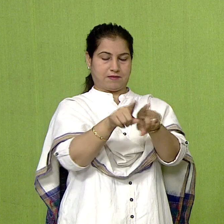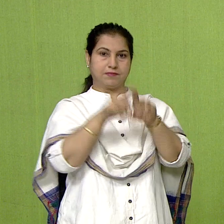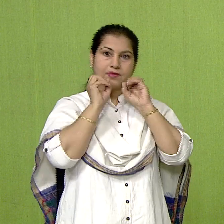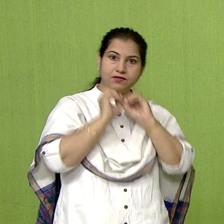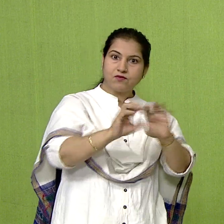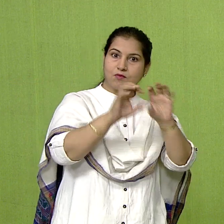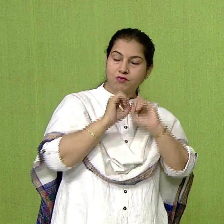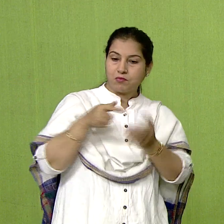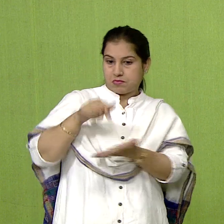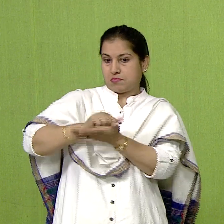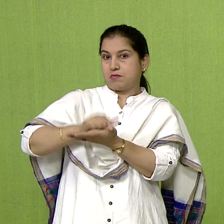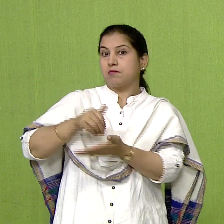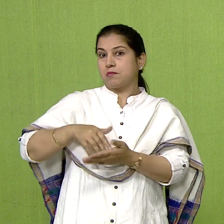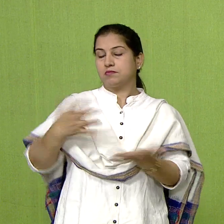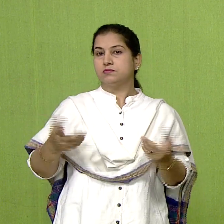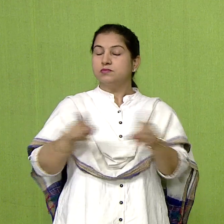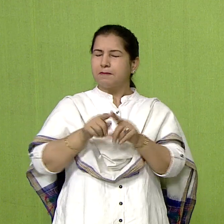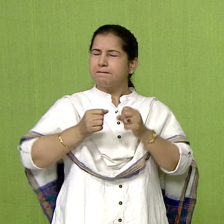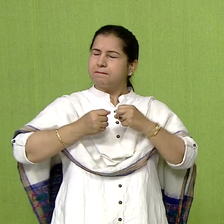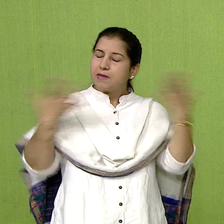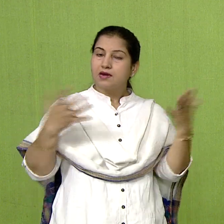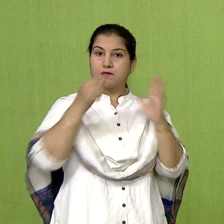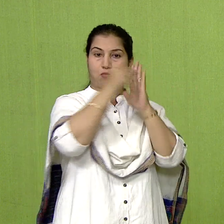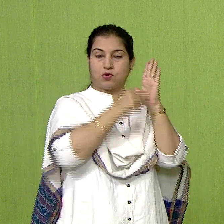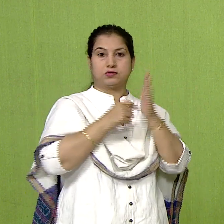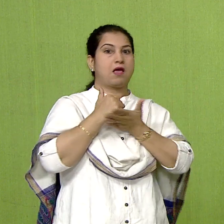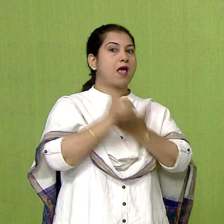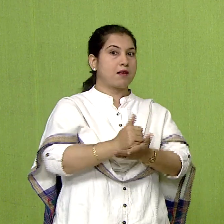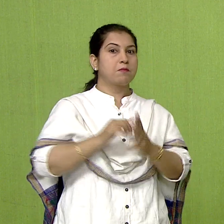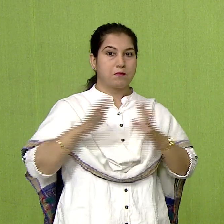were responsible for the rise of nationalism in India.